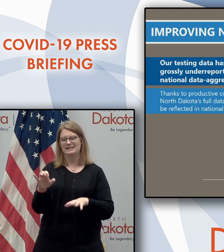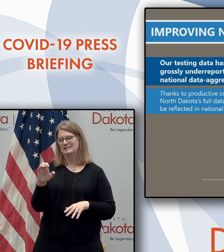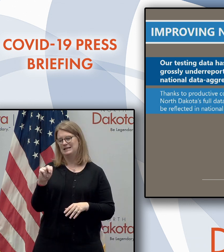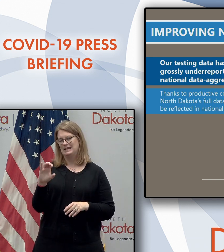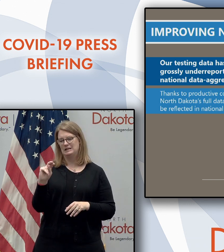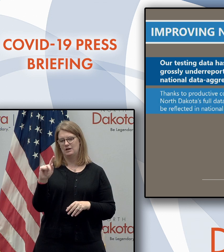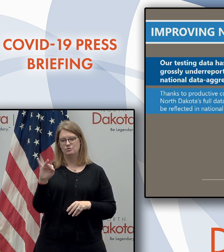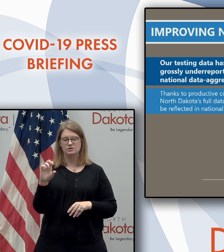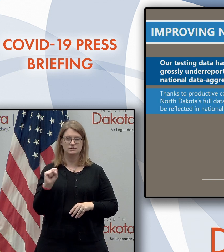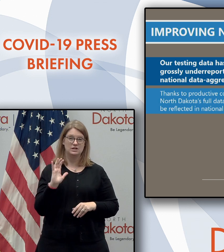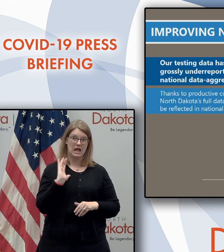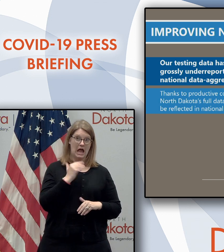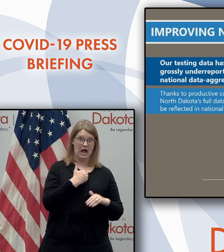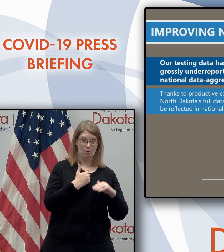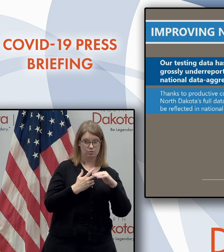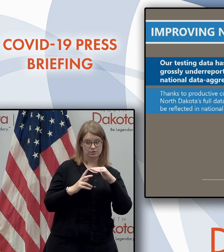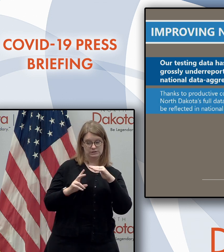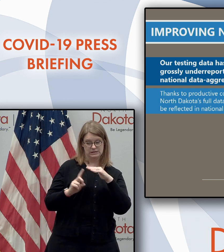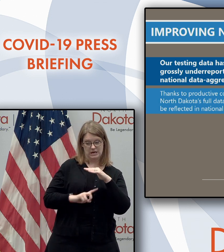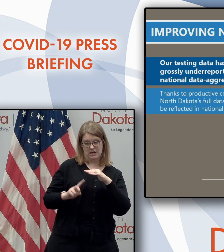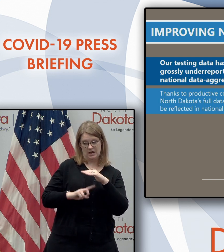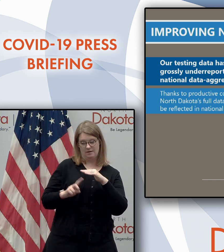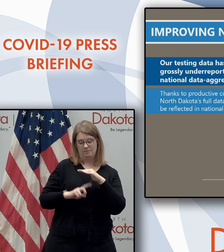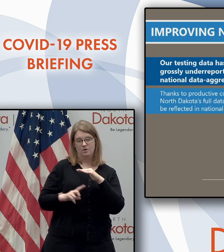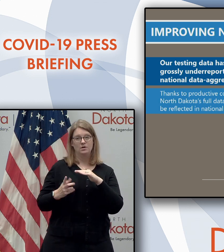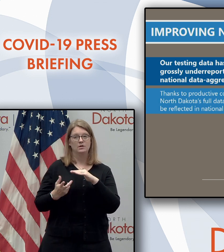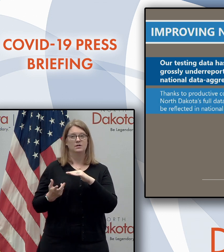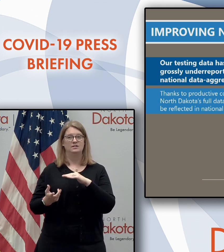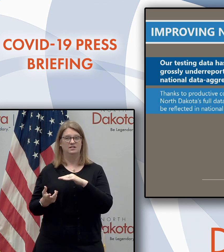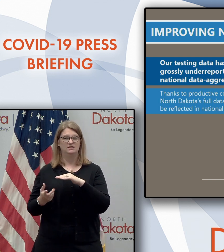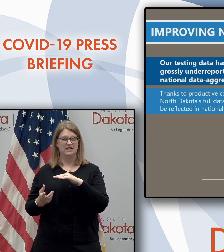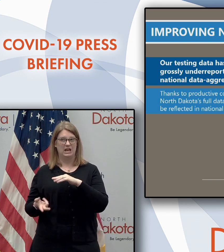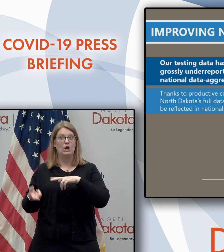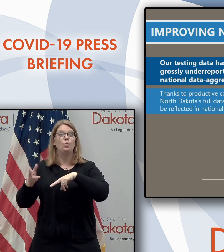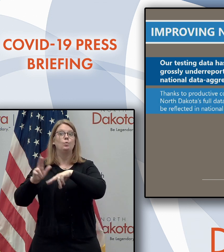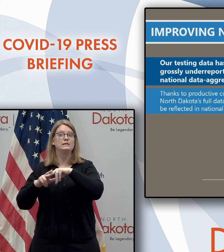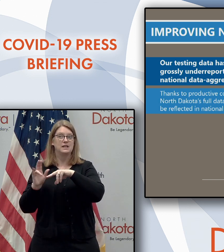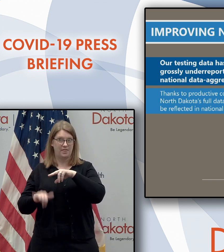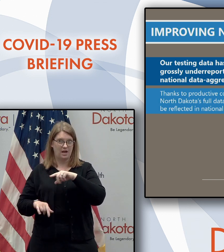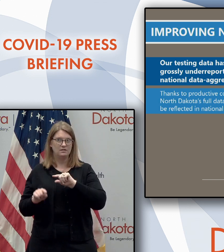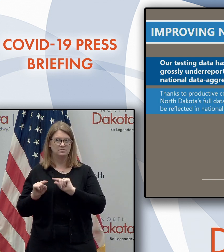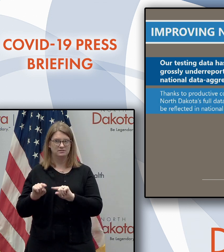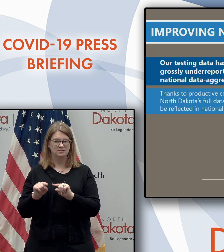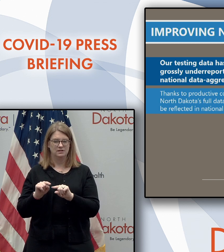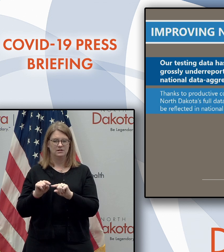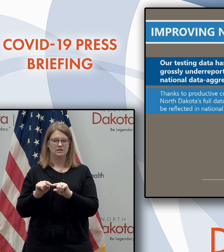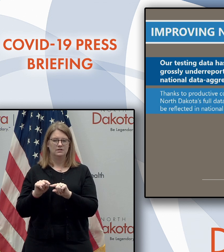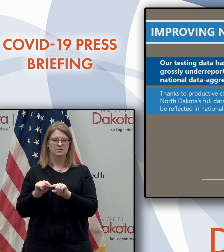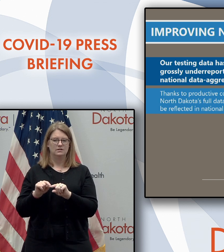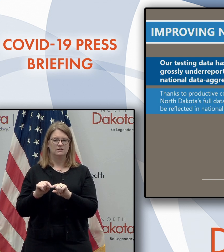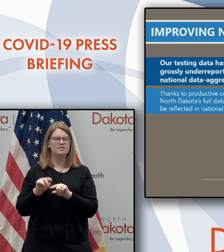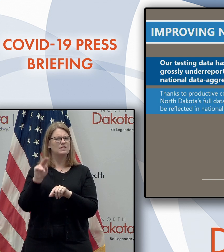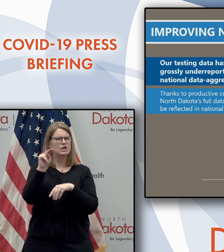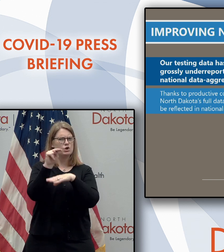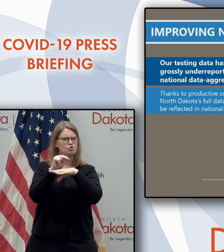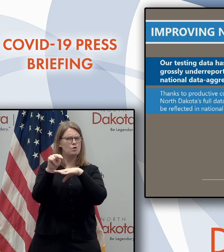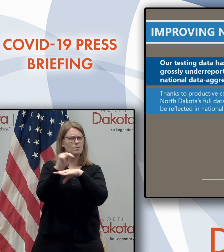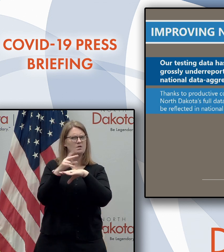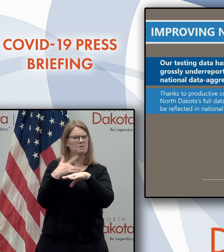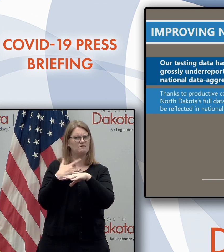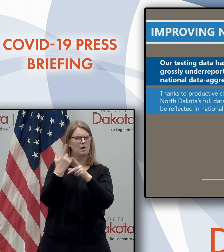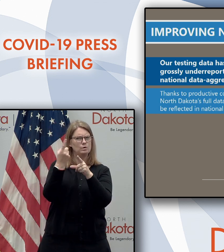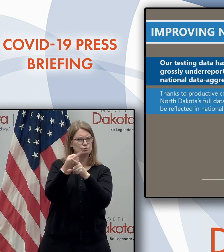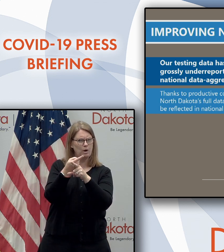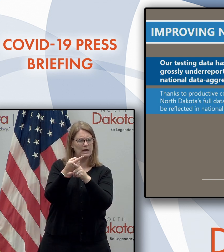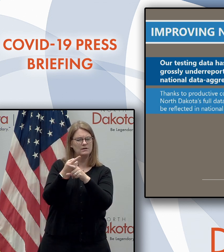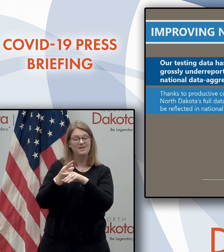our denominator and move it up by 2.5, you're going to see, and the numerator we think was accurate in most cases, but by